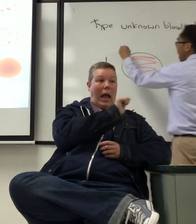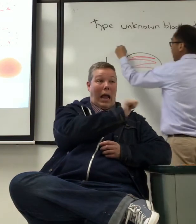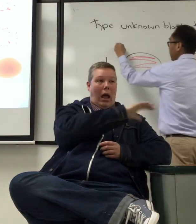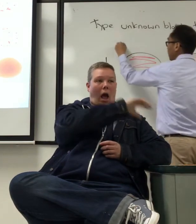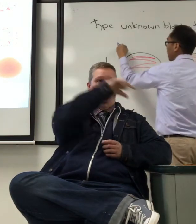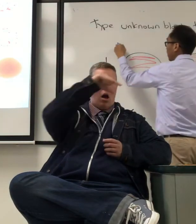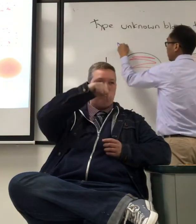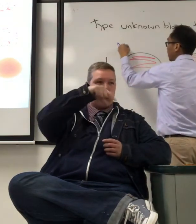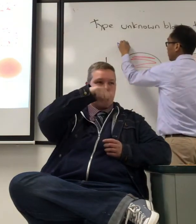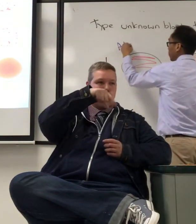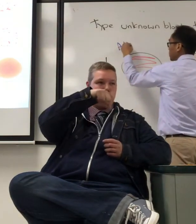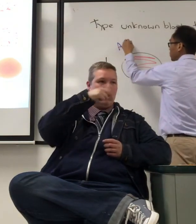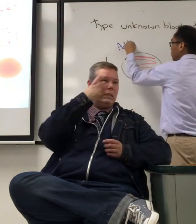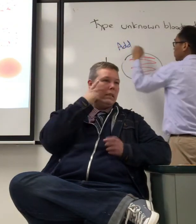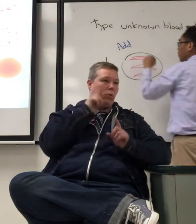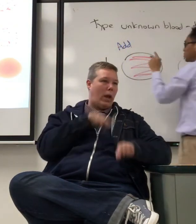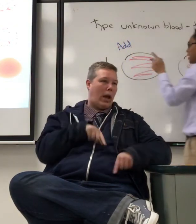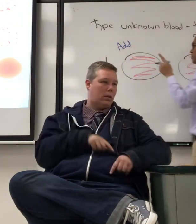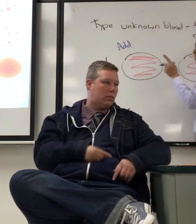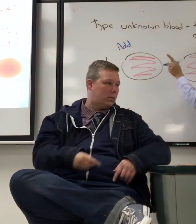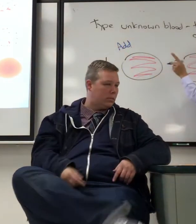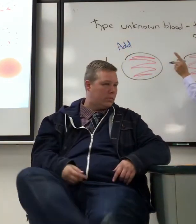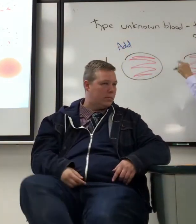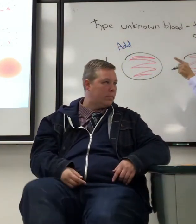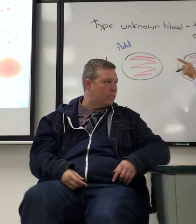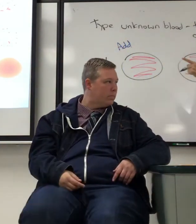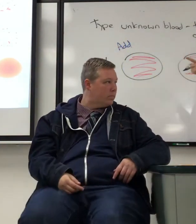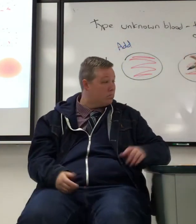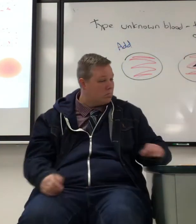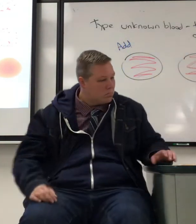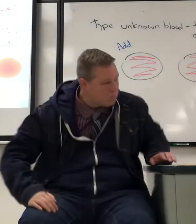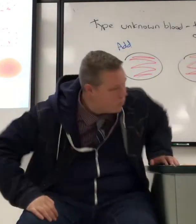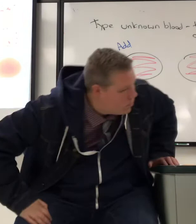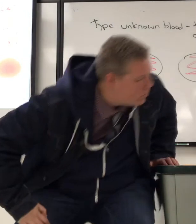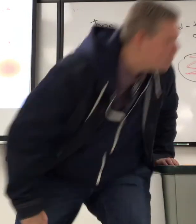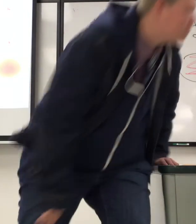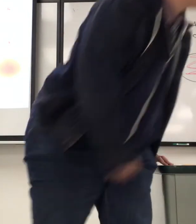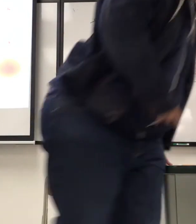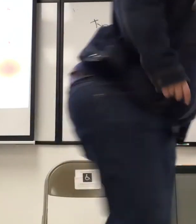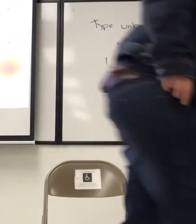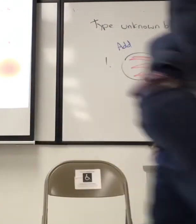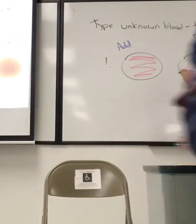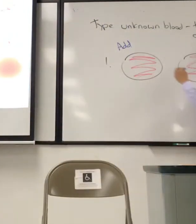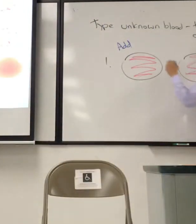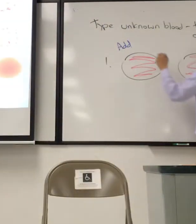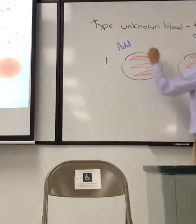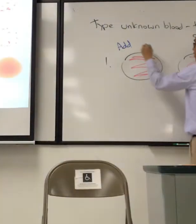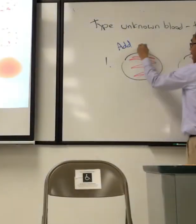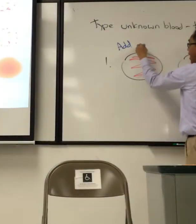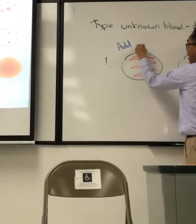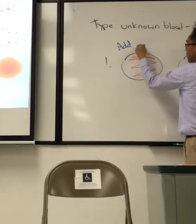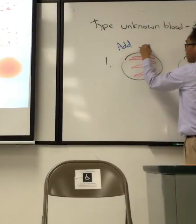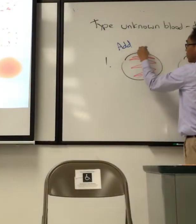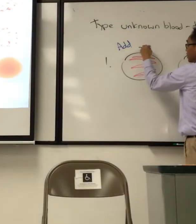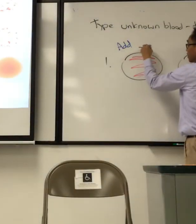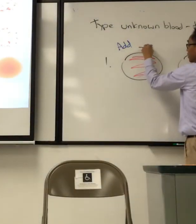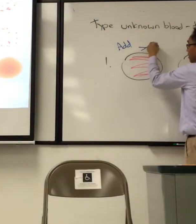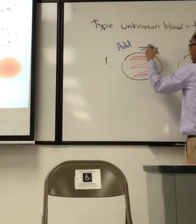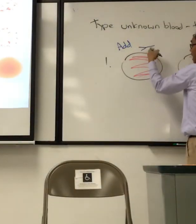A. Add, what shape did I use? It wasn't a circle, it was a triangle. So